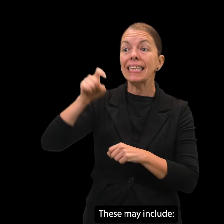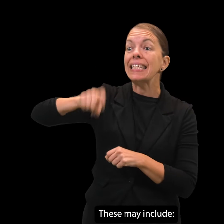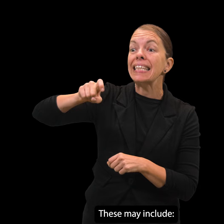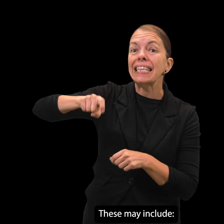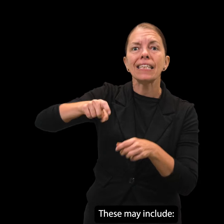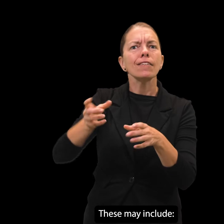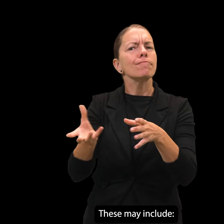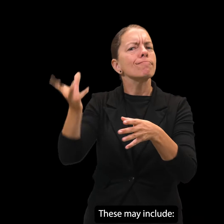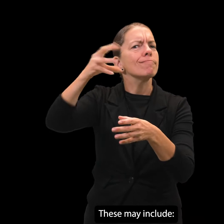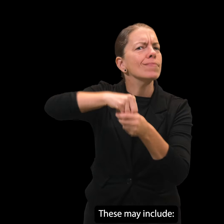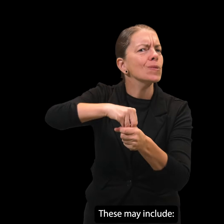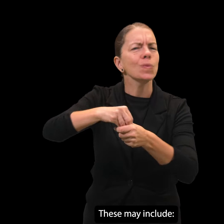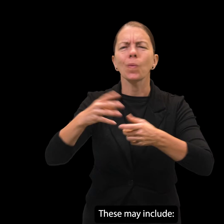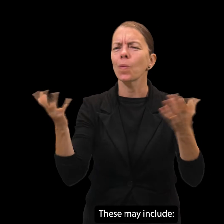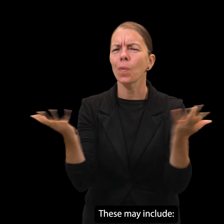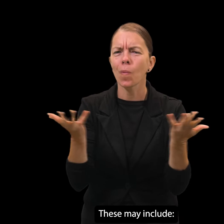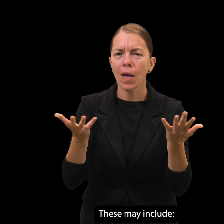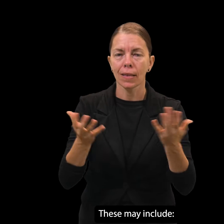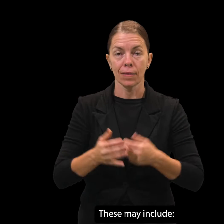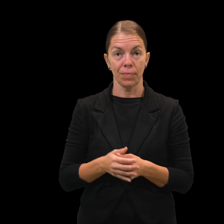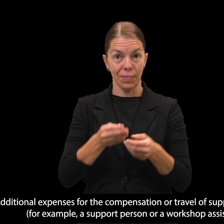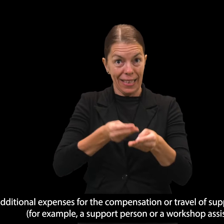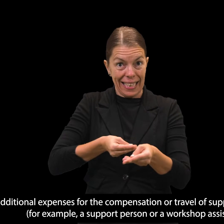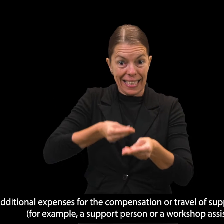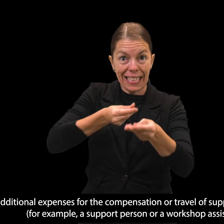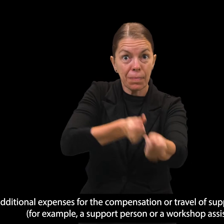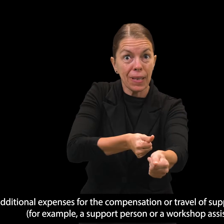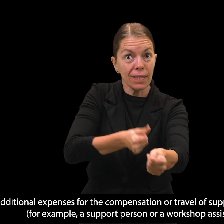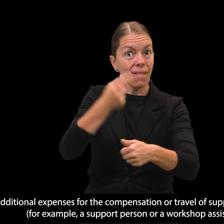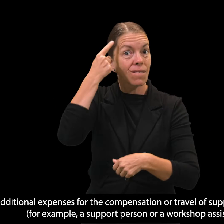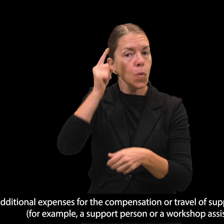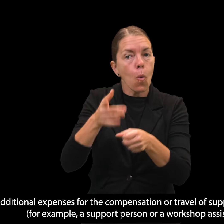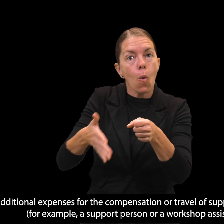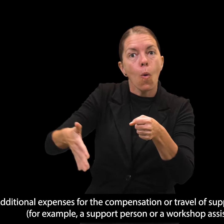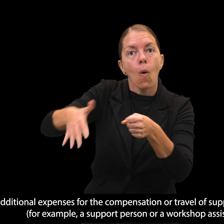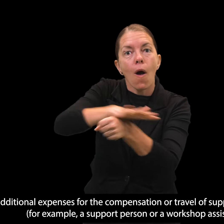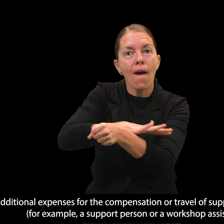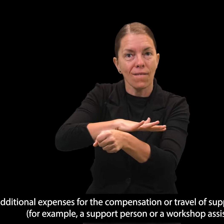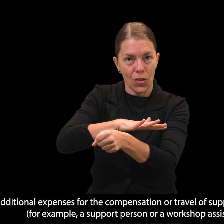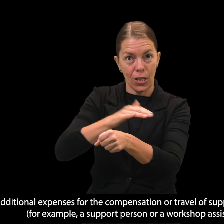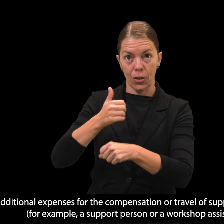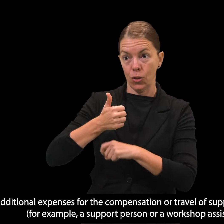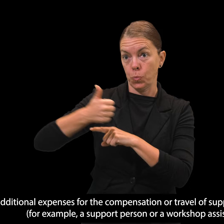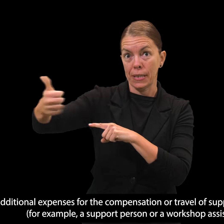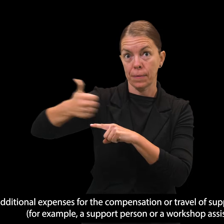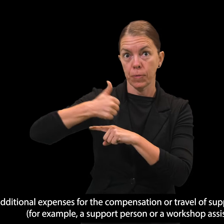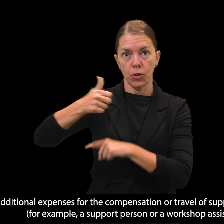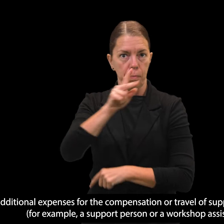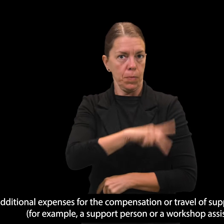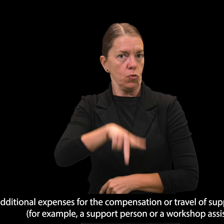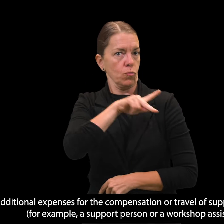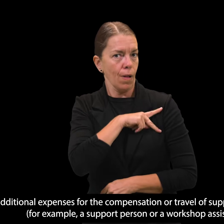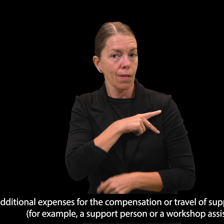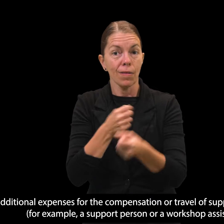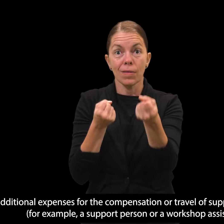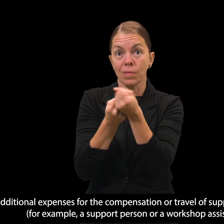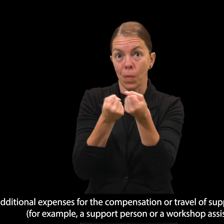These may include Additional expenses for the compensation or travel of